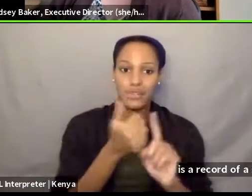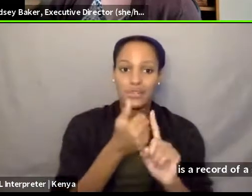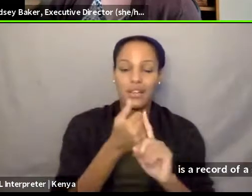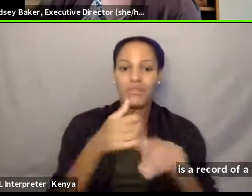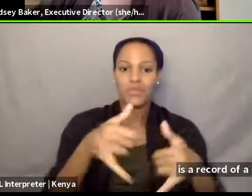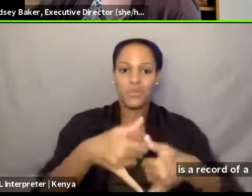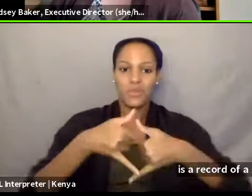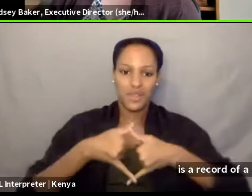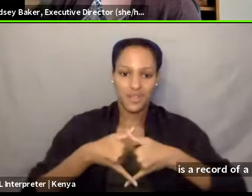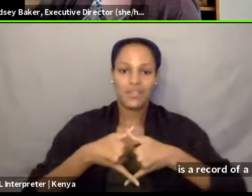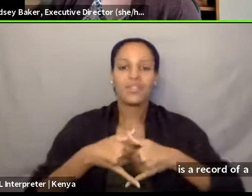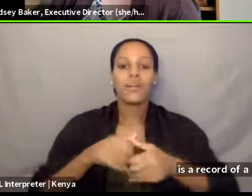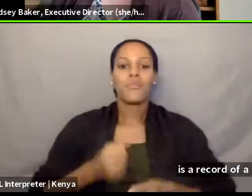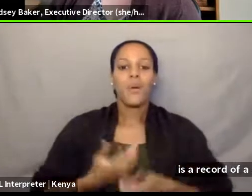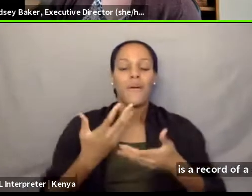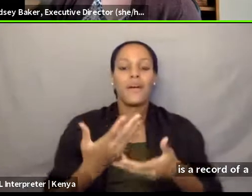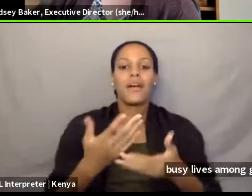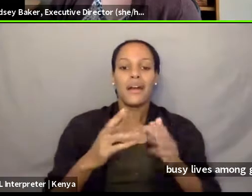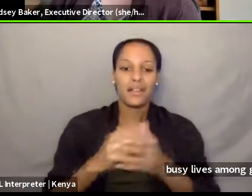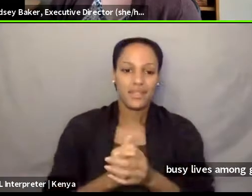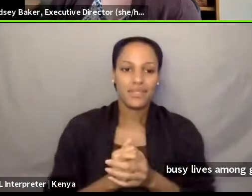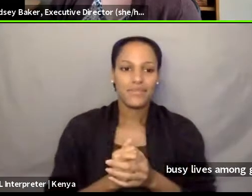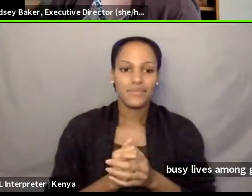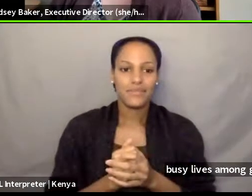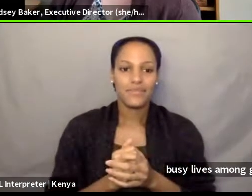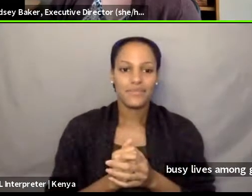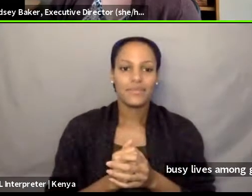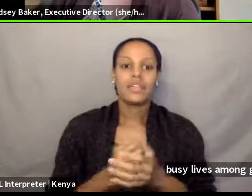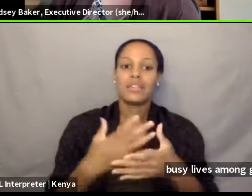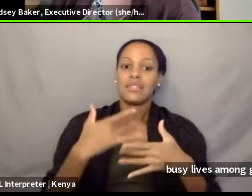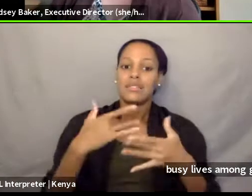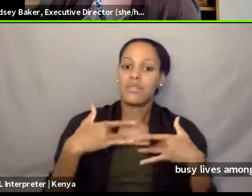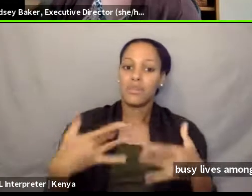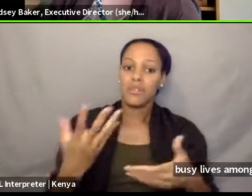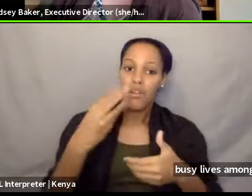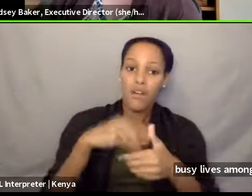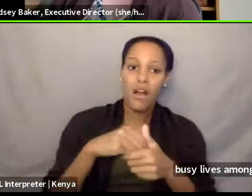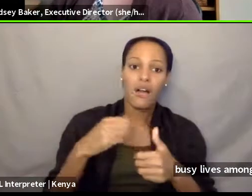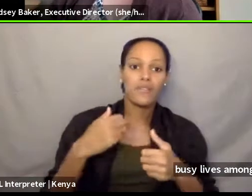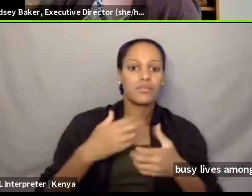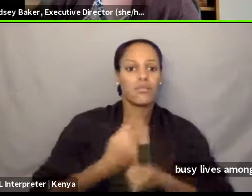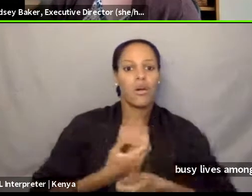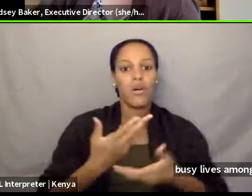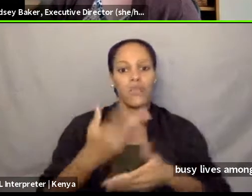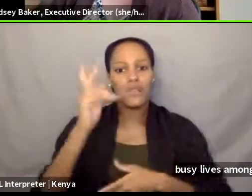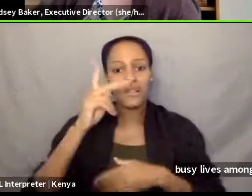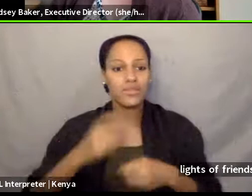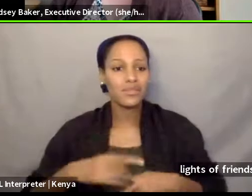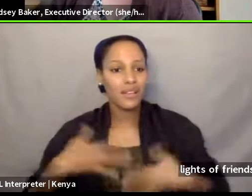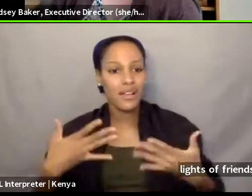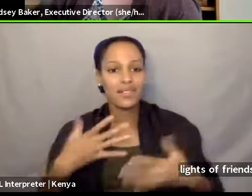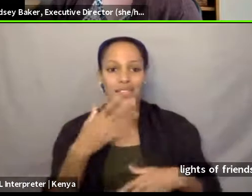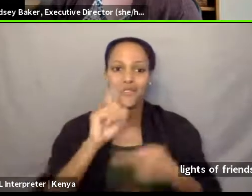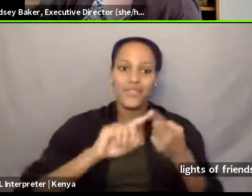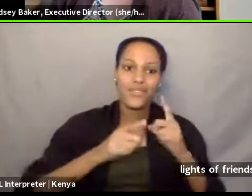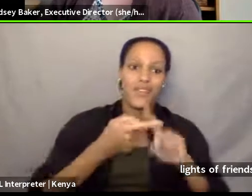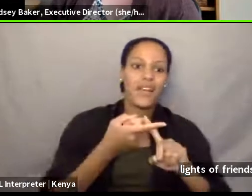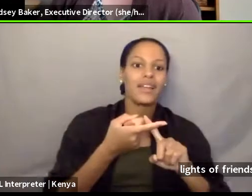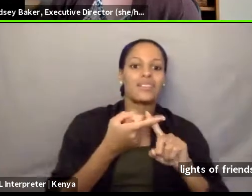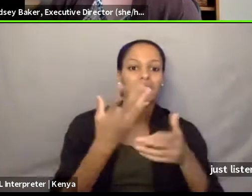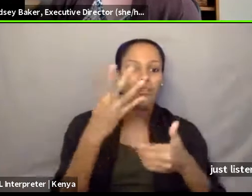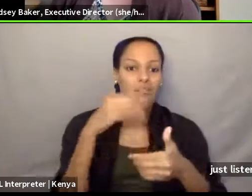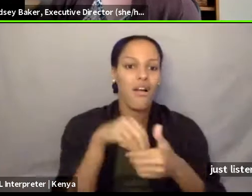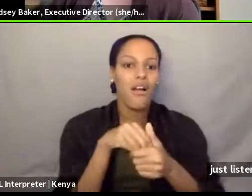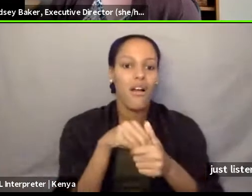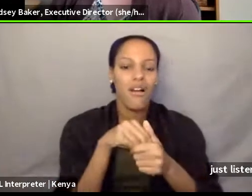funny, poetic, philosophical delights, a friend's unabashed use of air quotes, I was just listening to that one this morning, cradling a